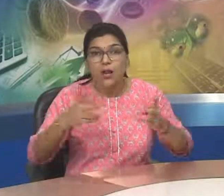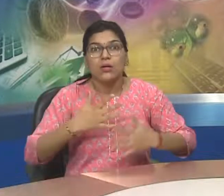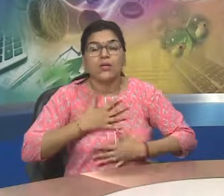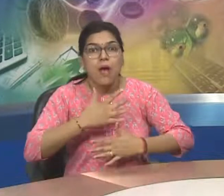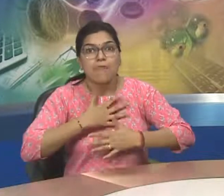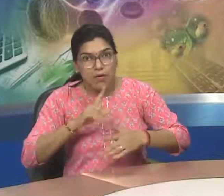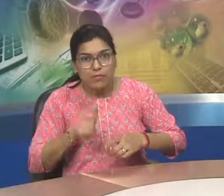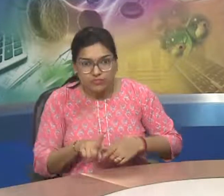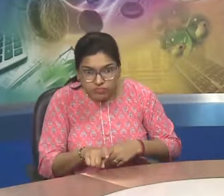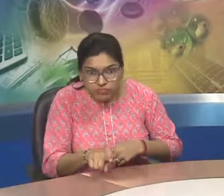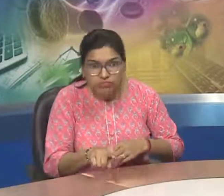for